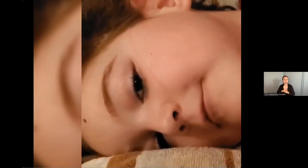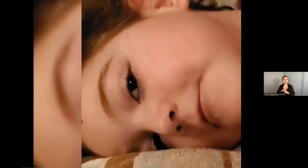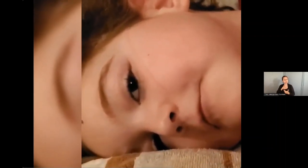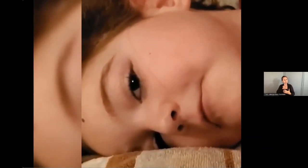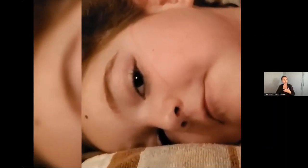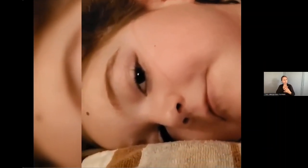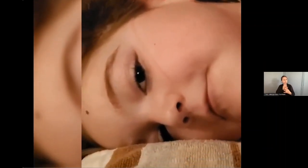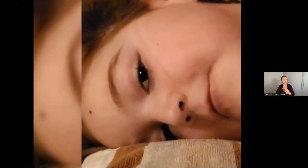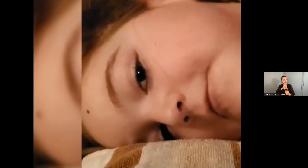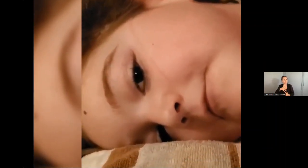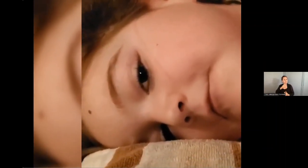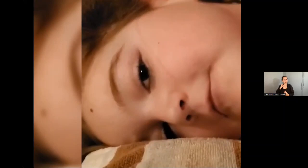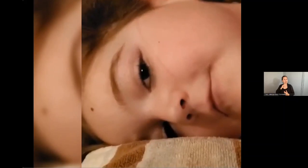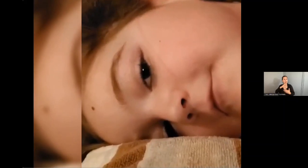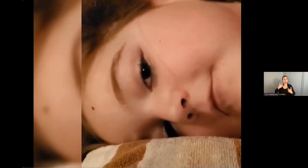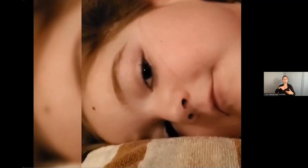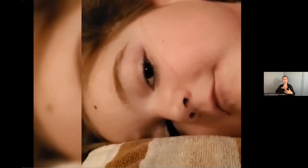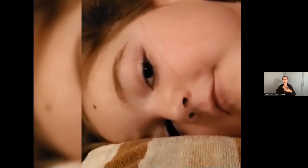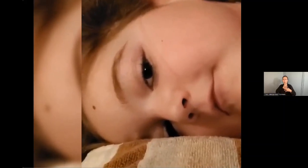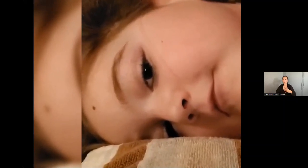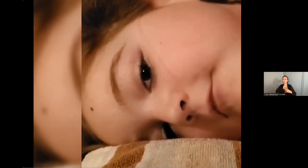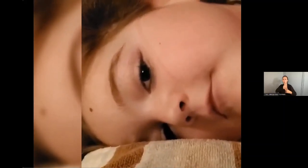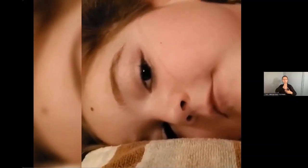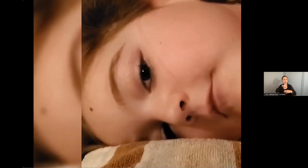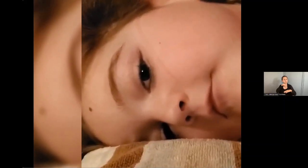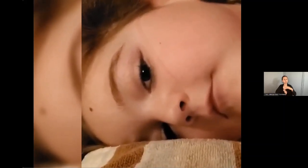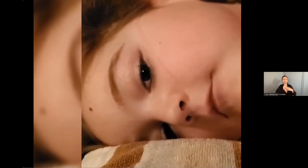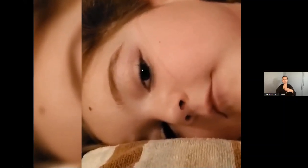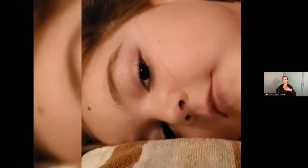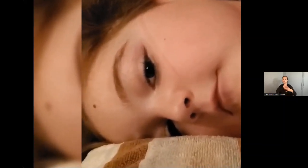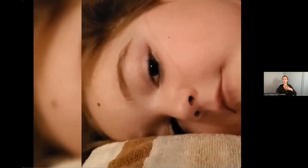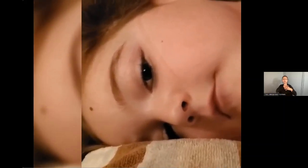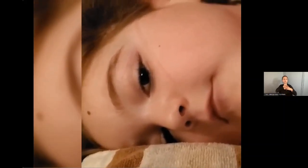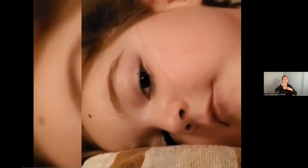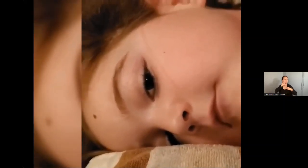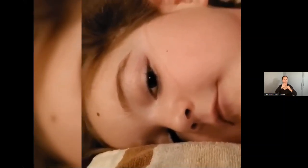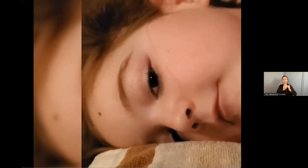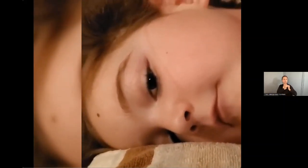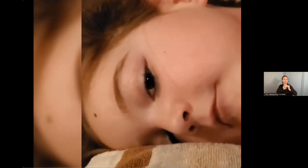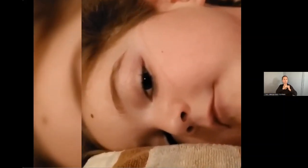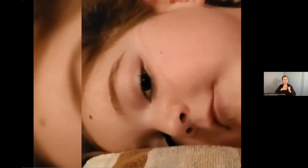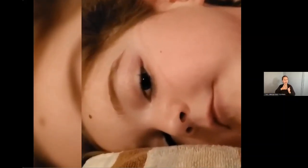Connecting with her felt like touching grace and diving into eternity, really.